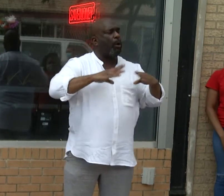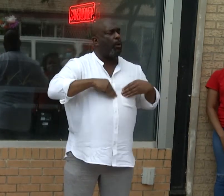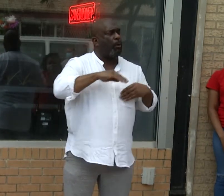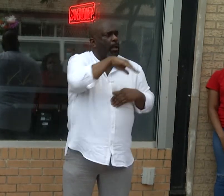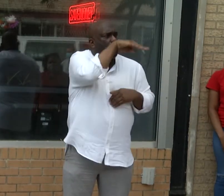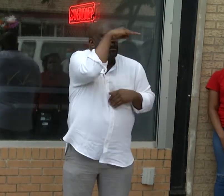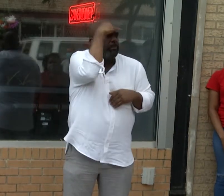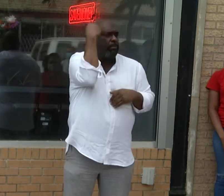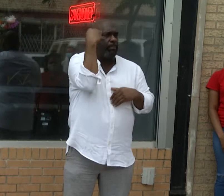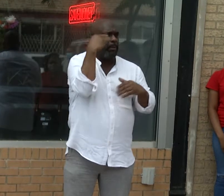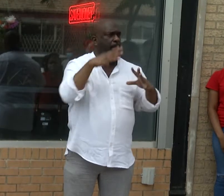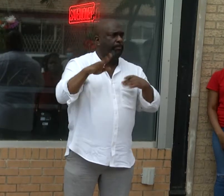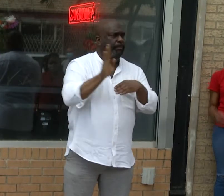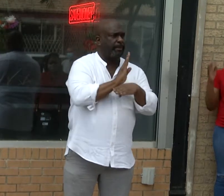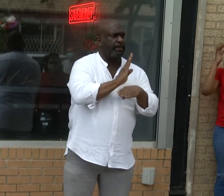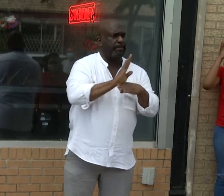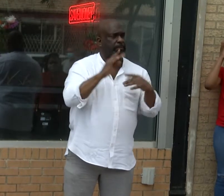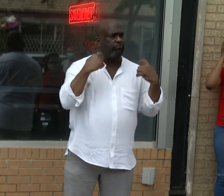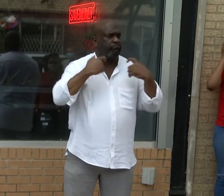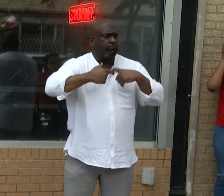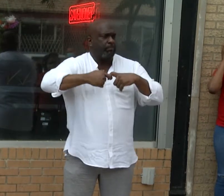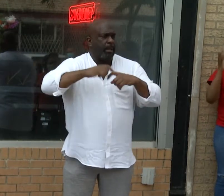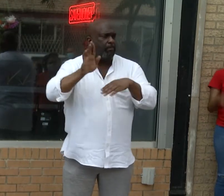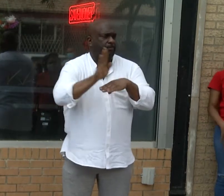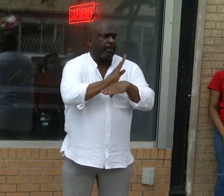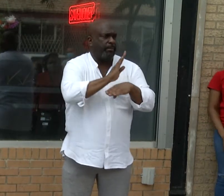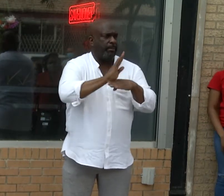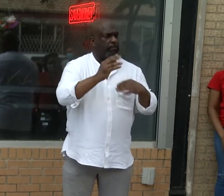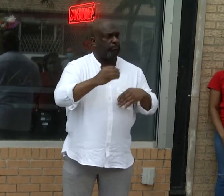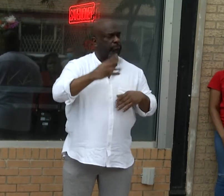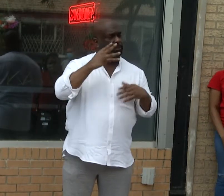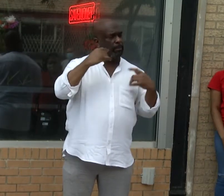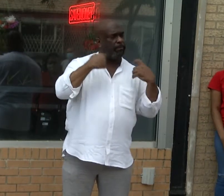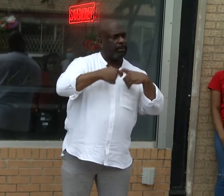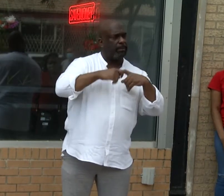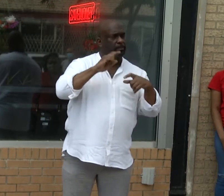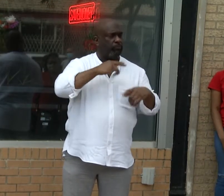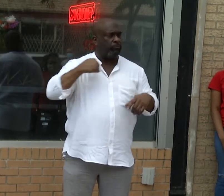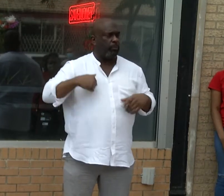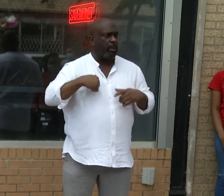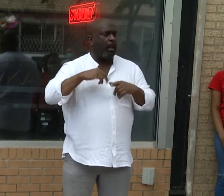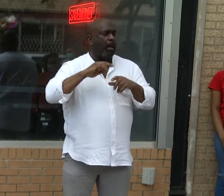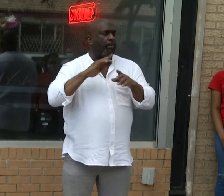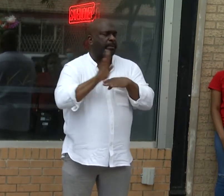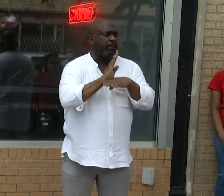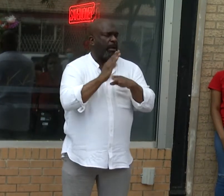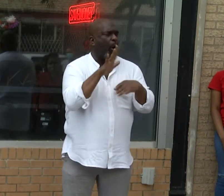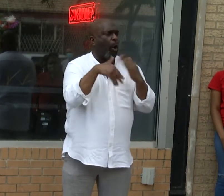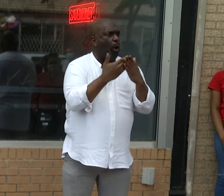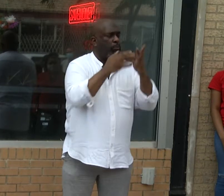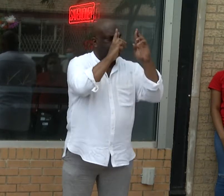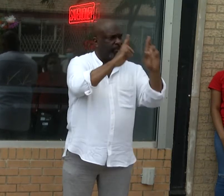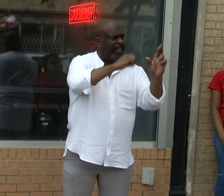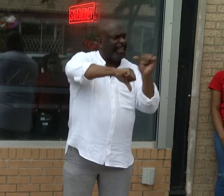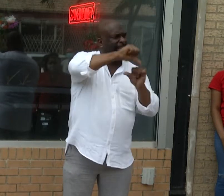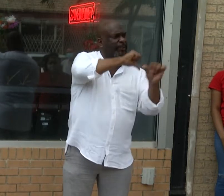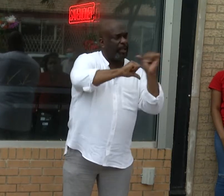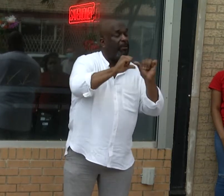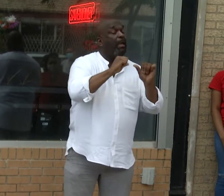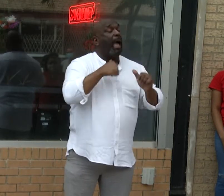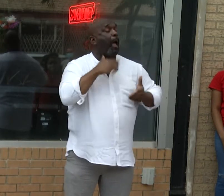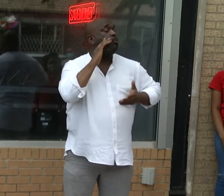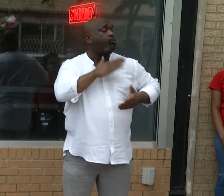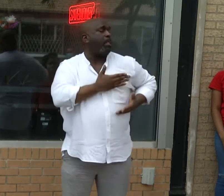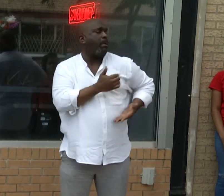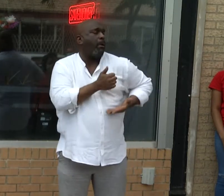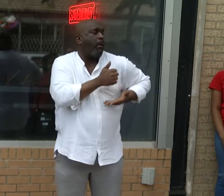business enterprises. I'm here with you, and I'm here for you. And I will work with you to obtain the resources needed to get you back on